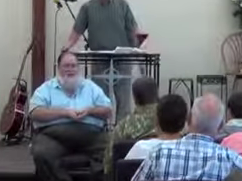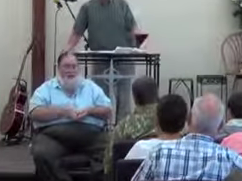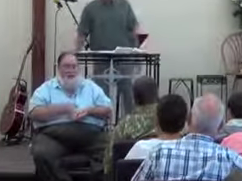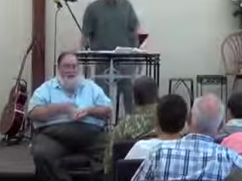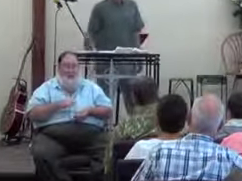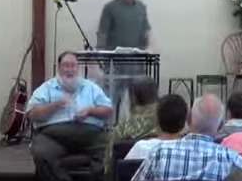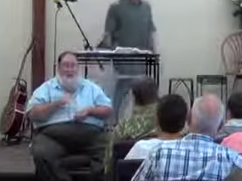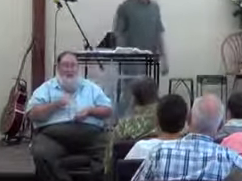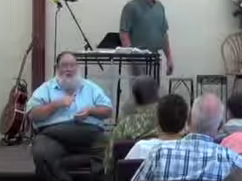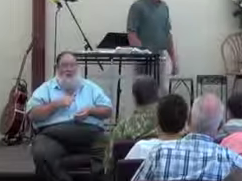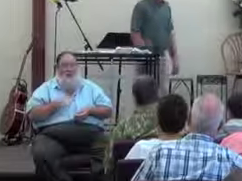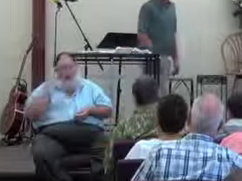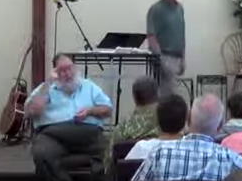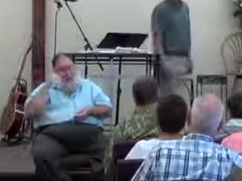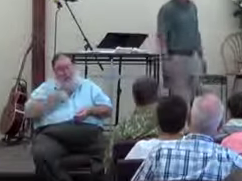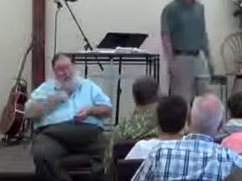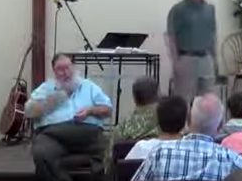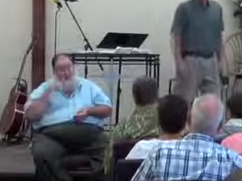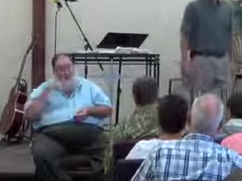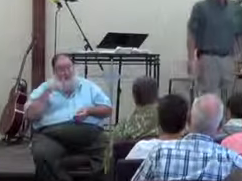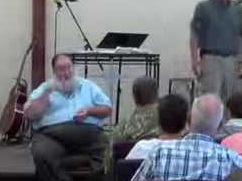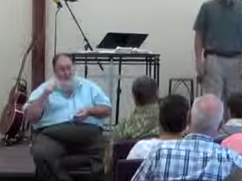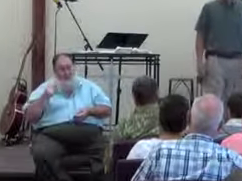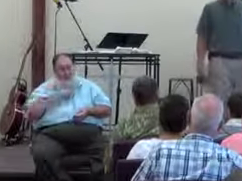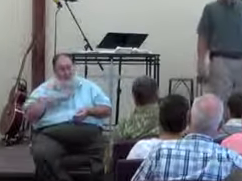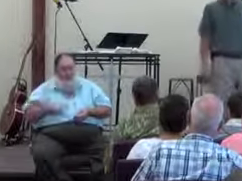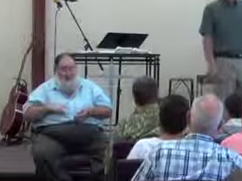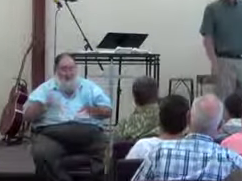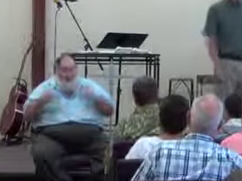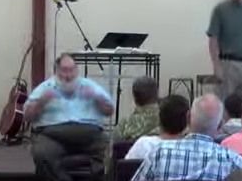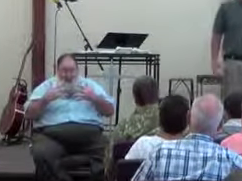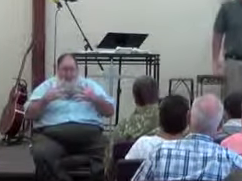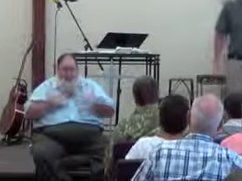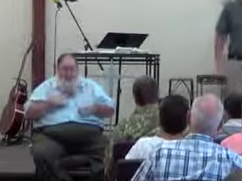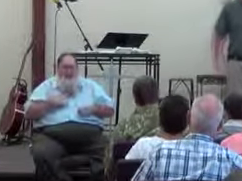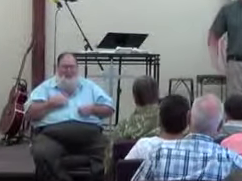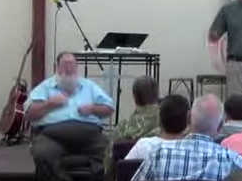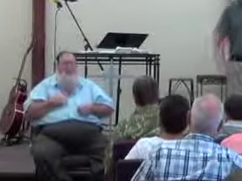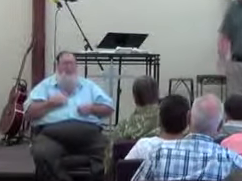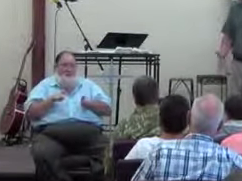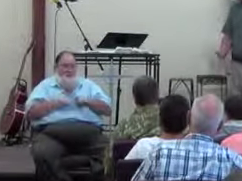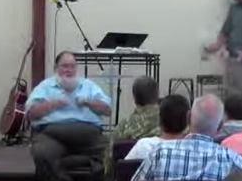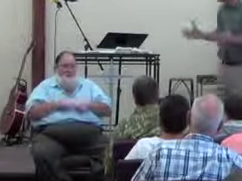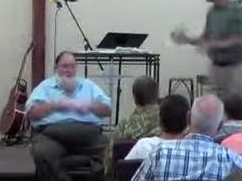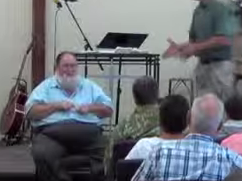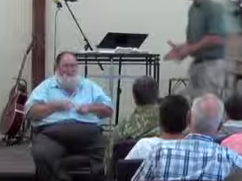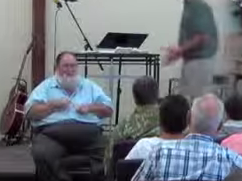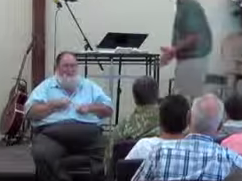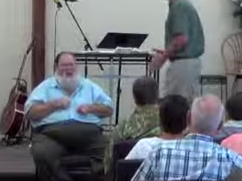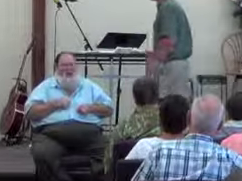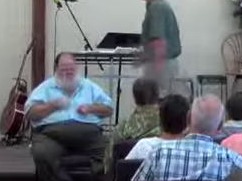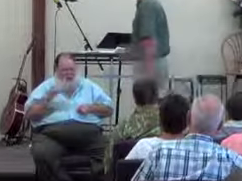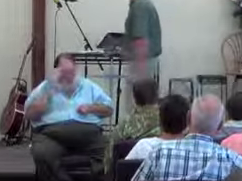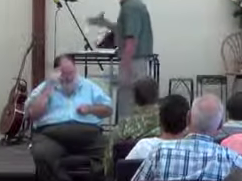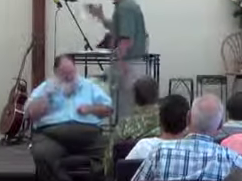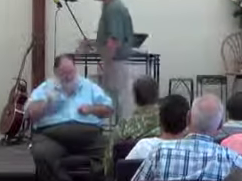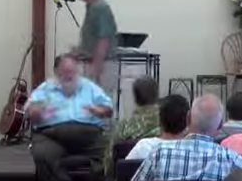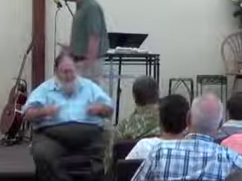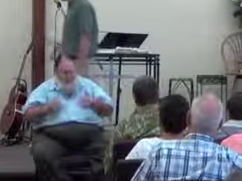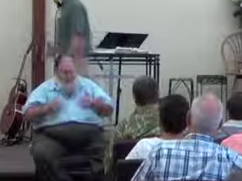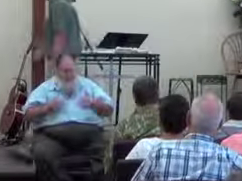scared. I would be too in that situation where I didn't get it and I knew better. I knew that I was living in a condition